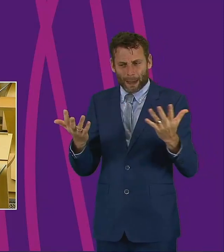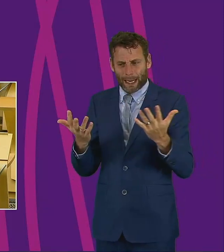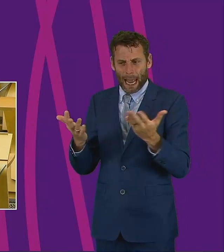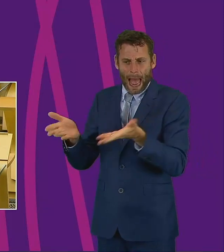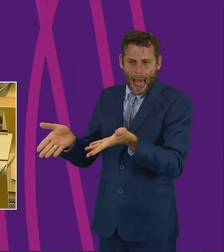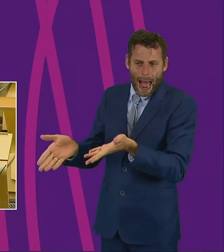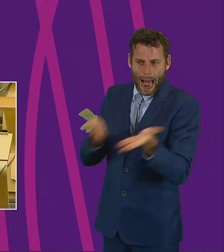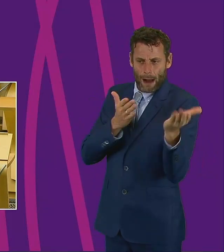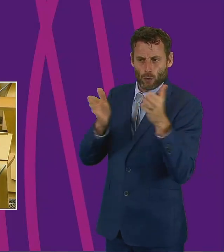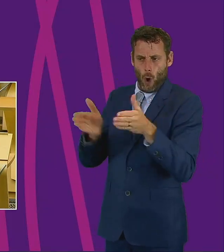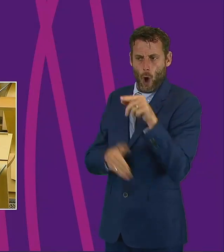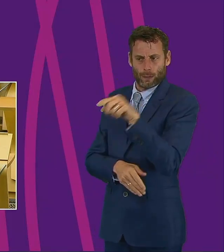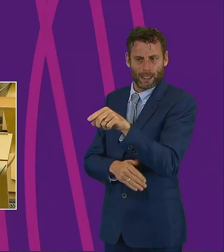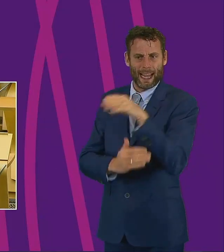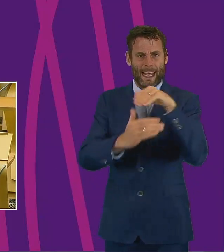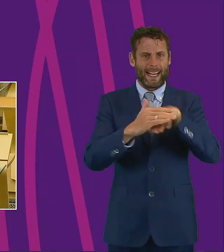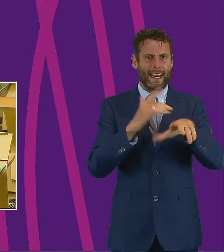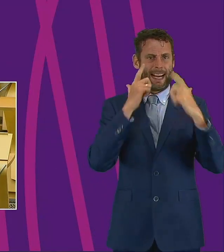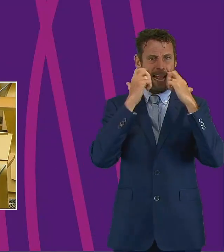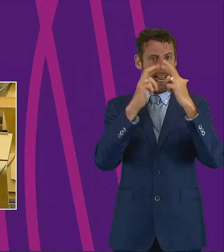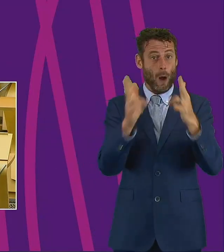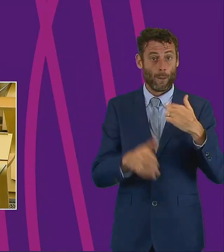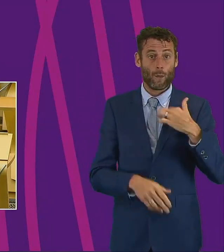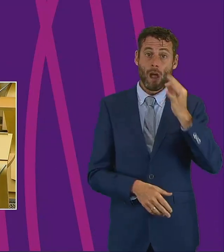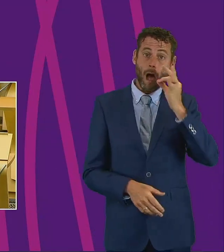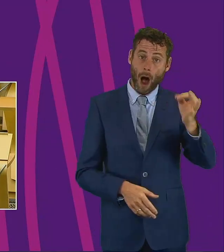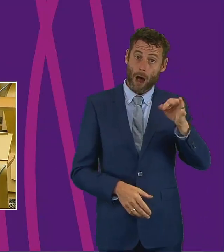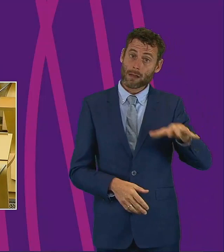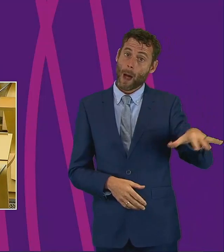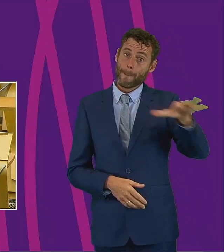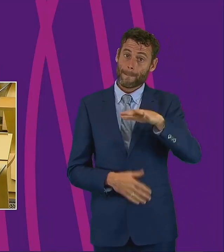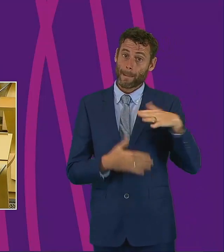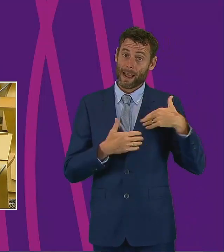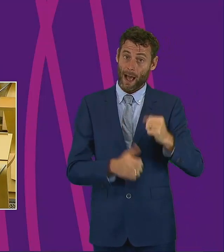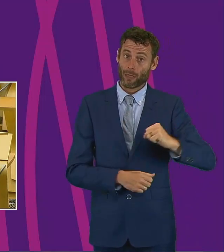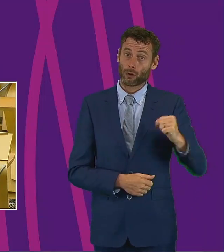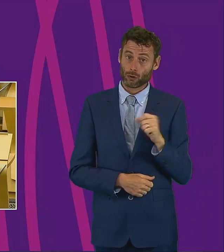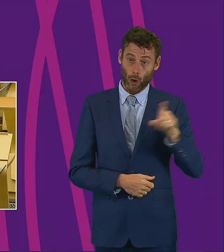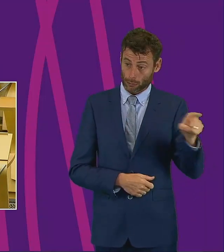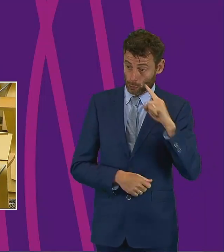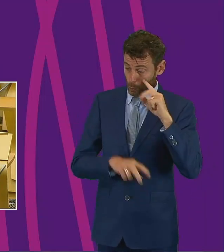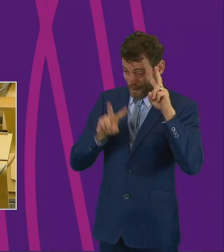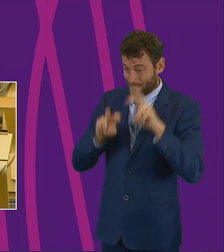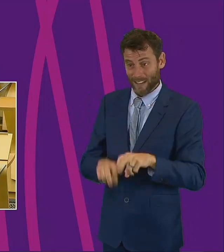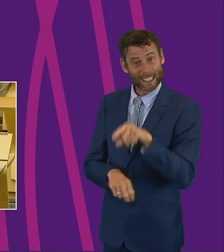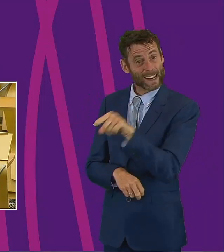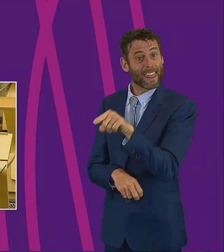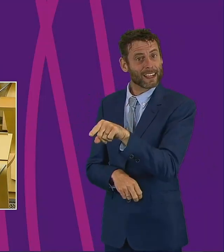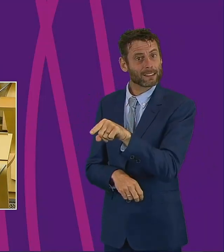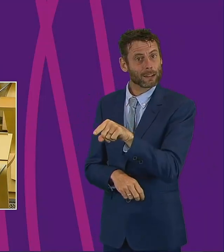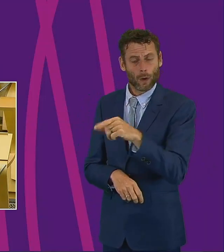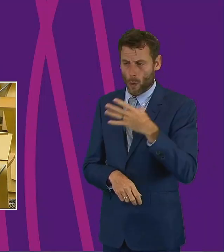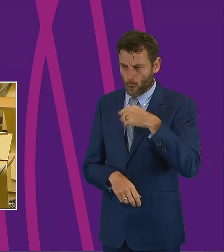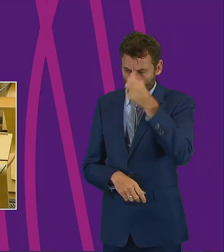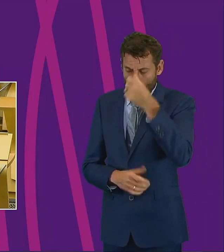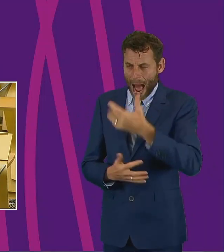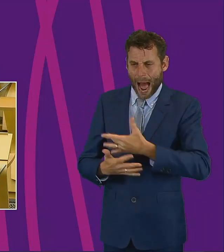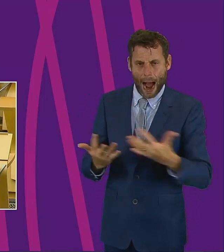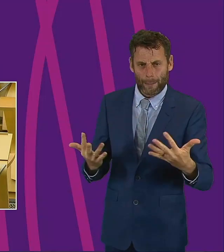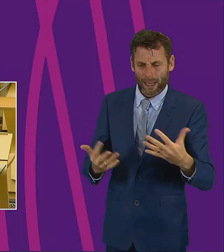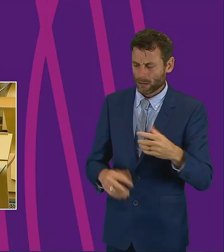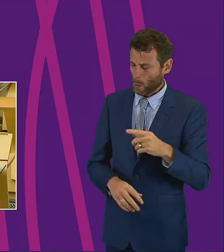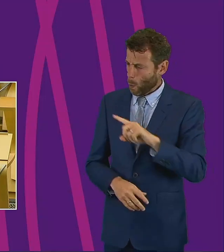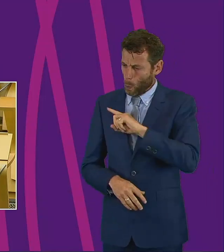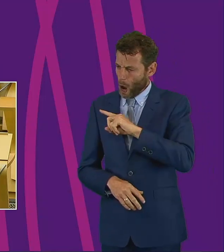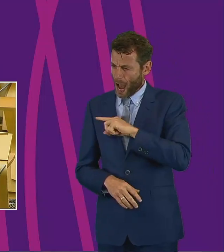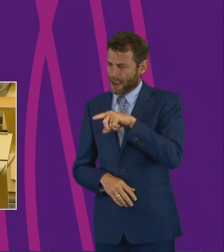look in detail at the situation with patients being discharged from hospital to care home, what the situation was